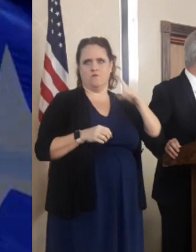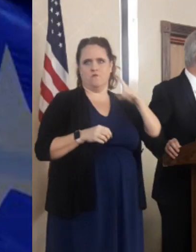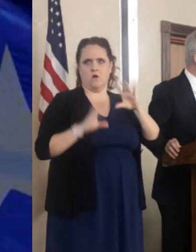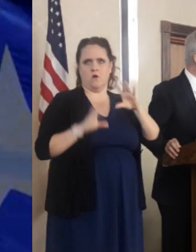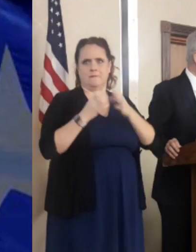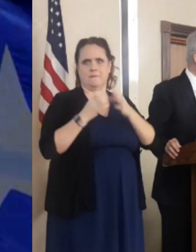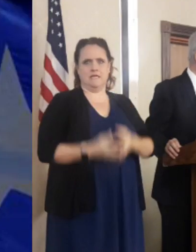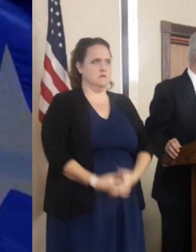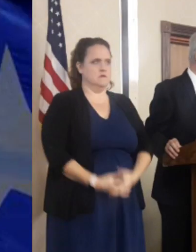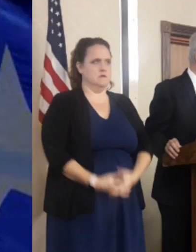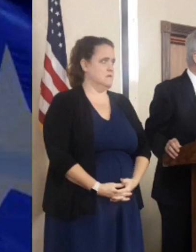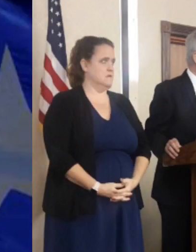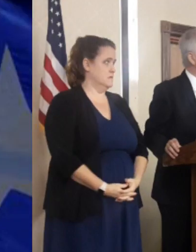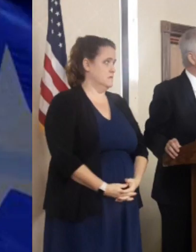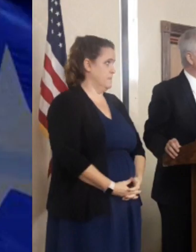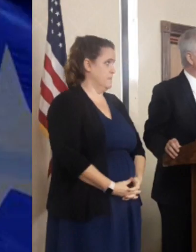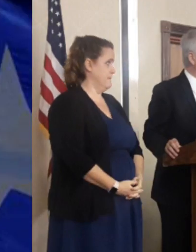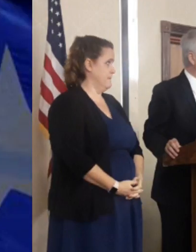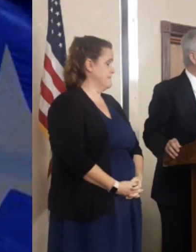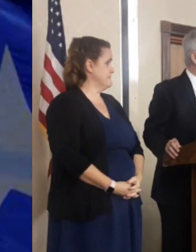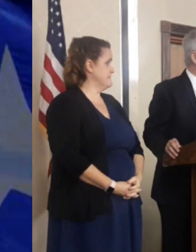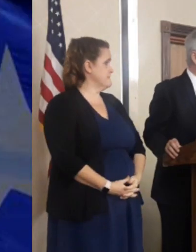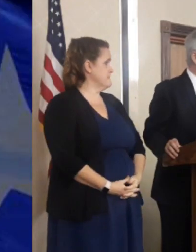If you approve this.